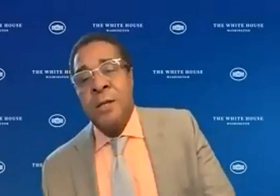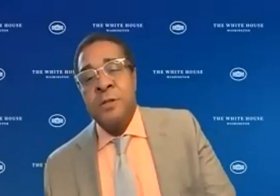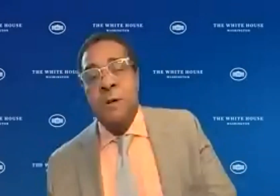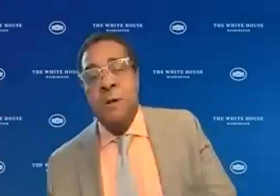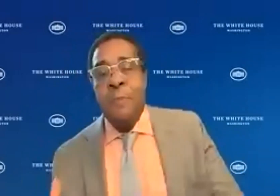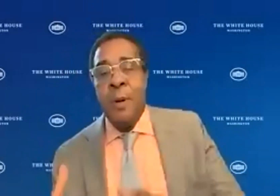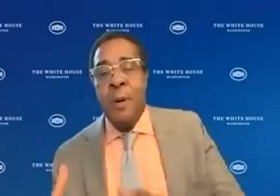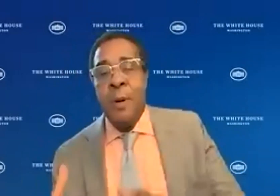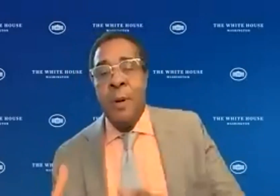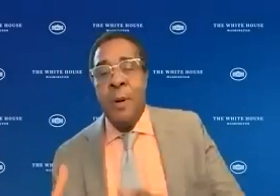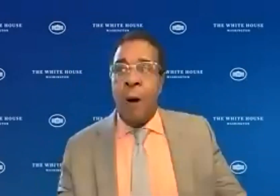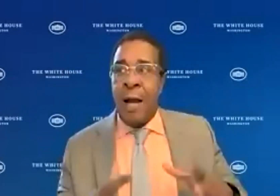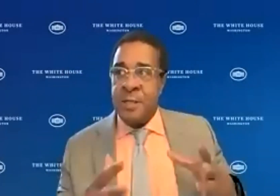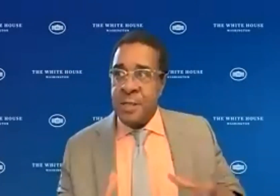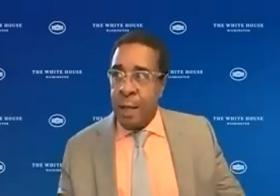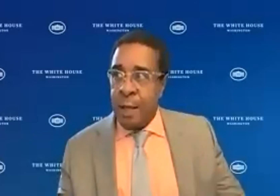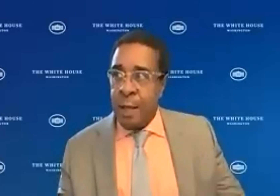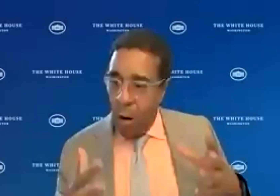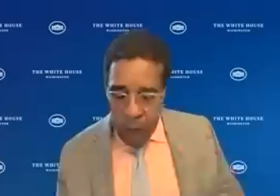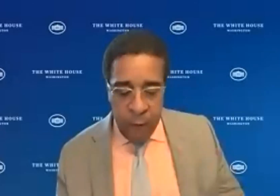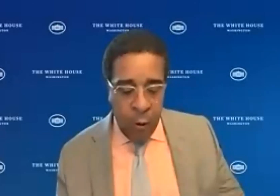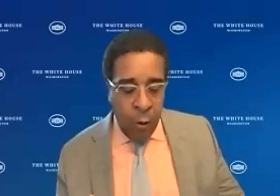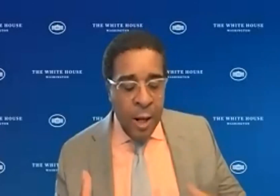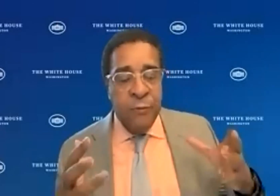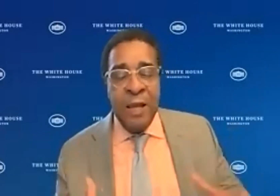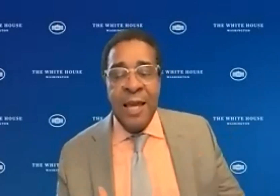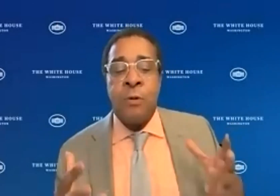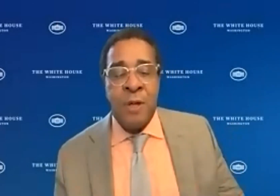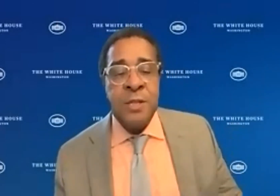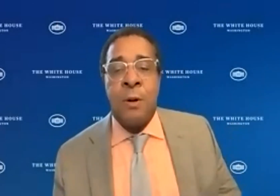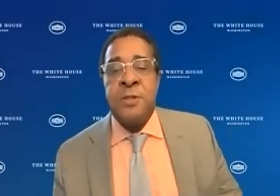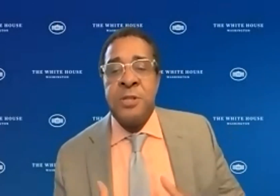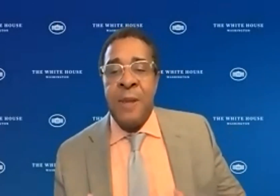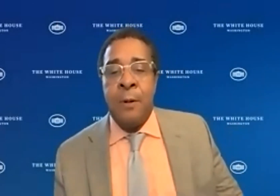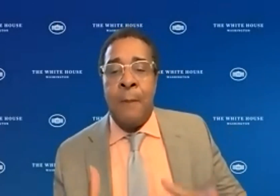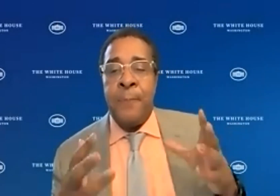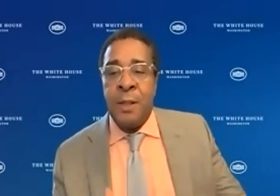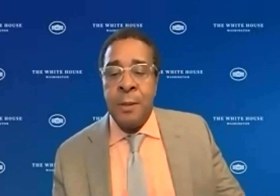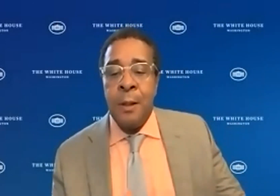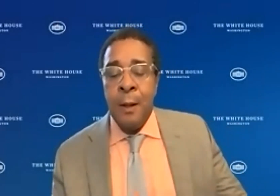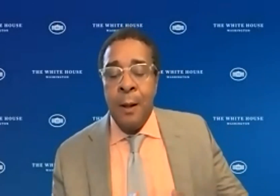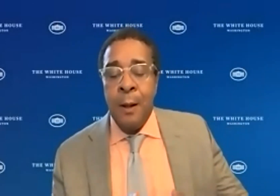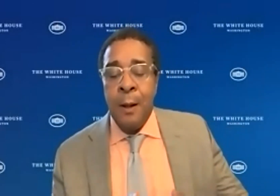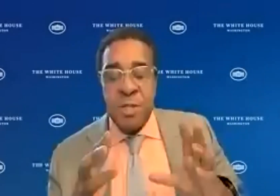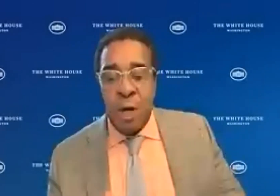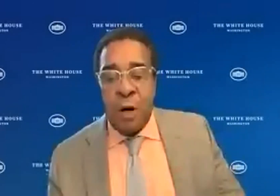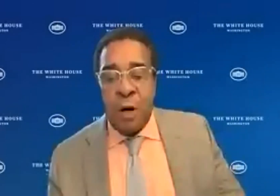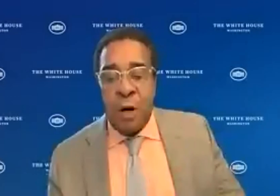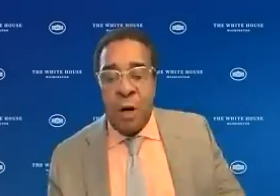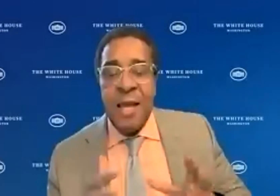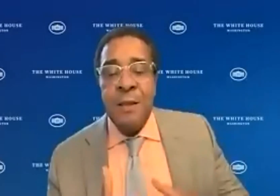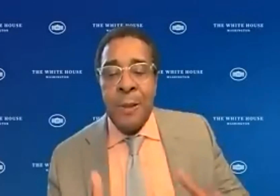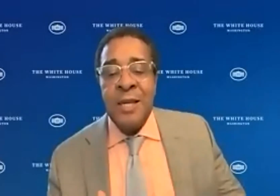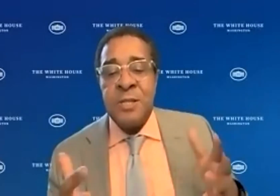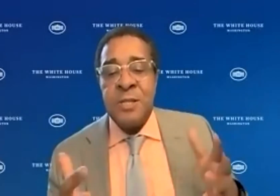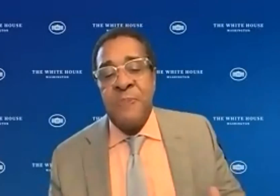one hand, but also, I think, hopeful if we get the resources to be able to put the